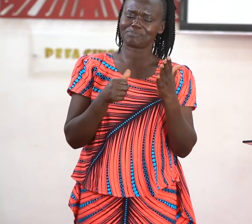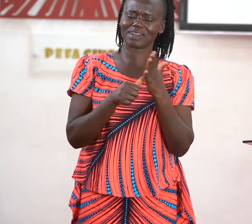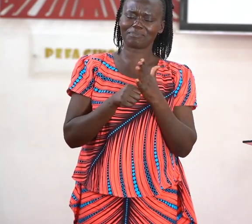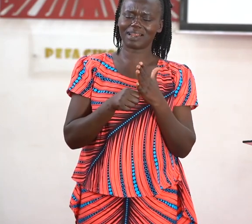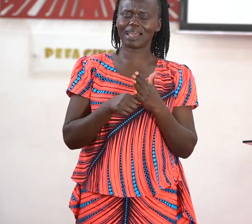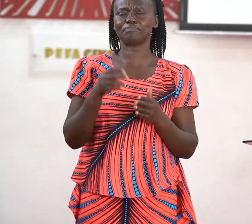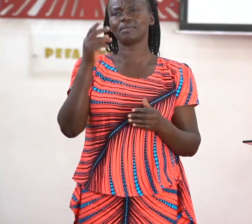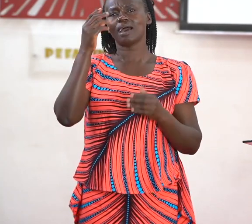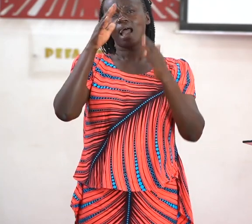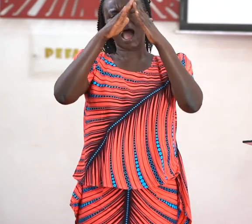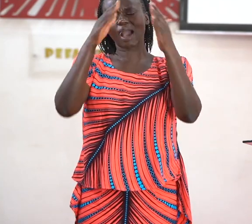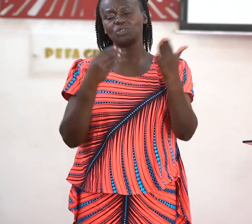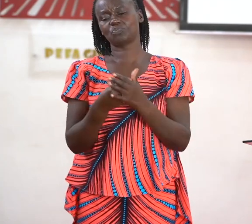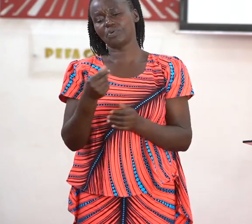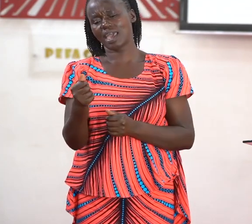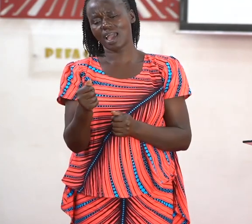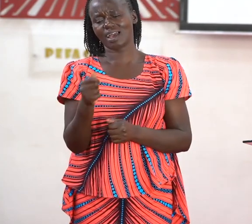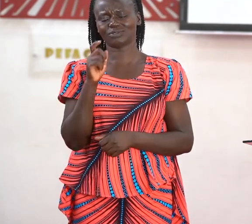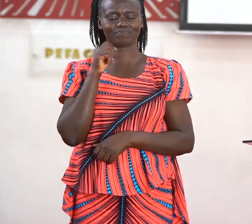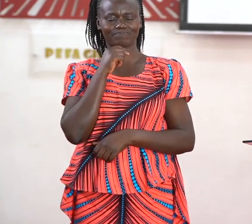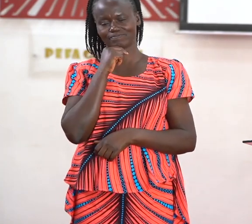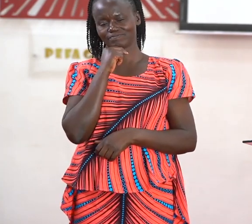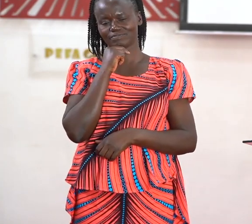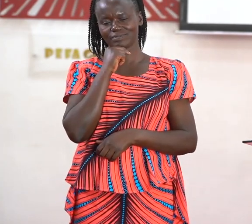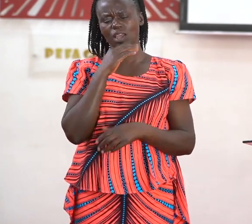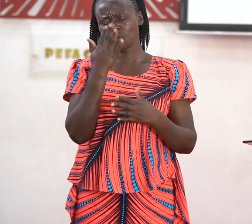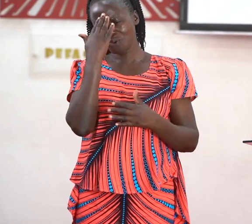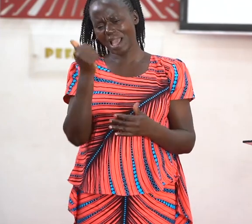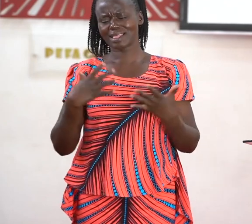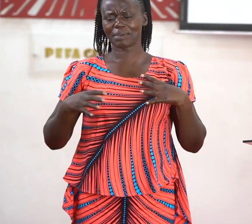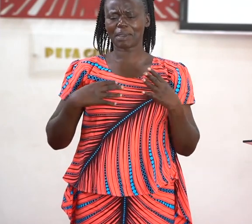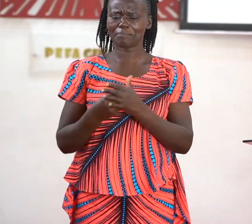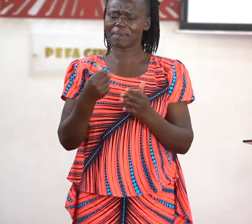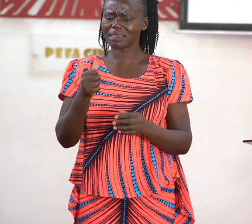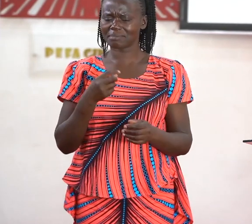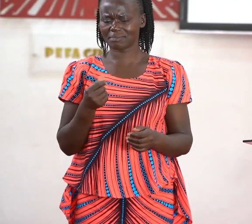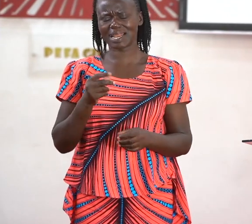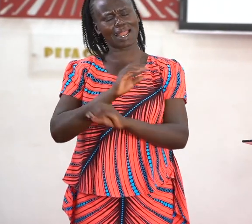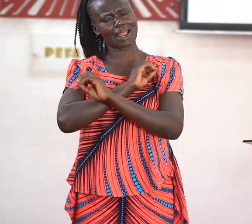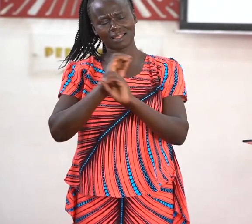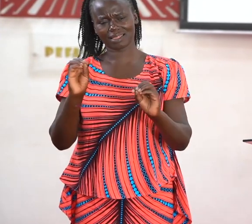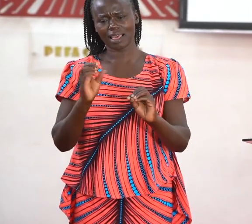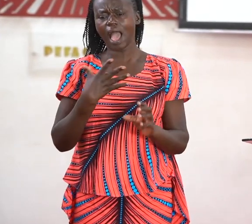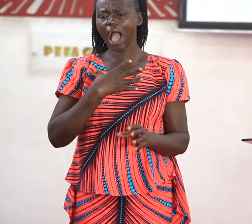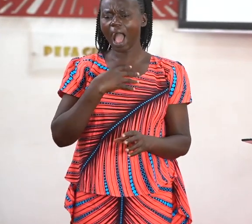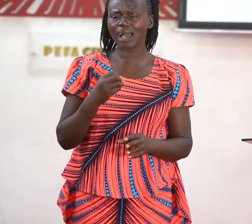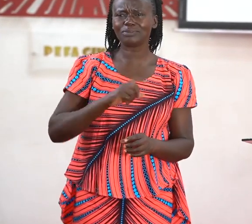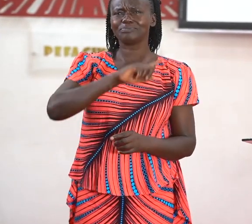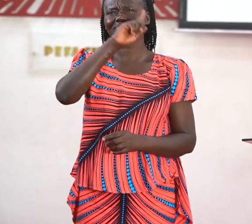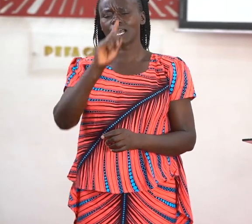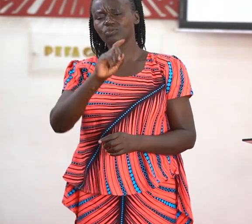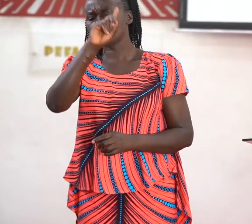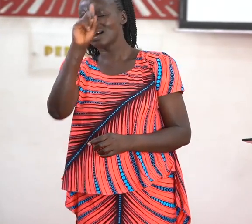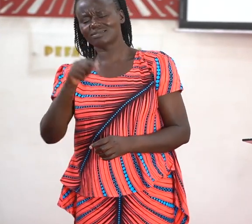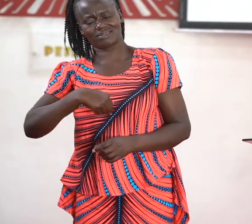and you are wondering, why aren't these people paying me? And when you look, you are asking yourself, and